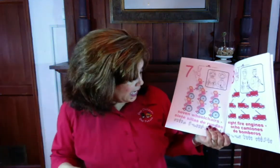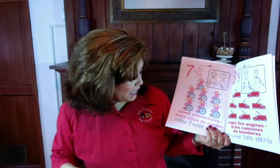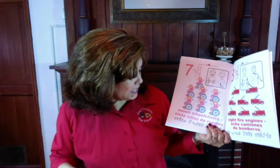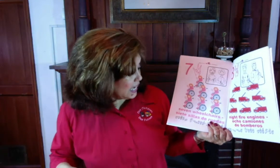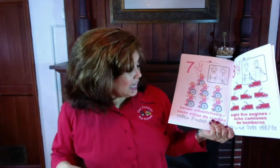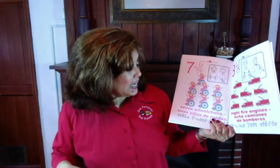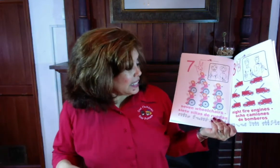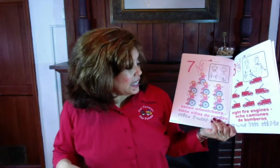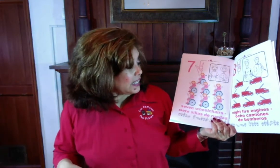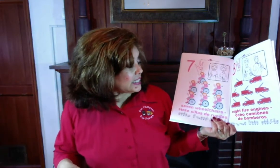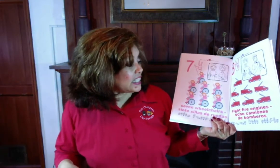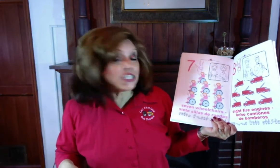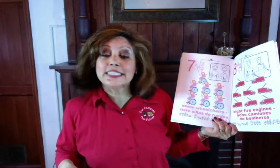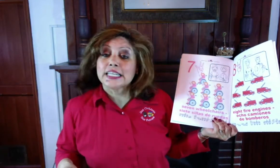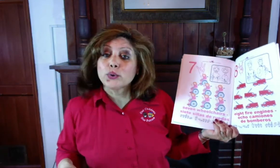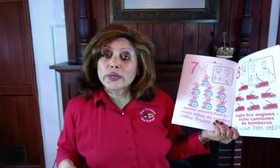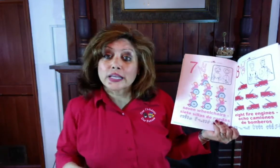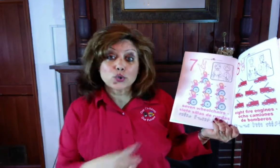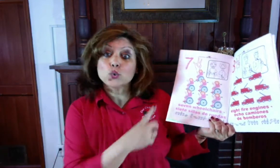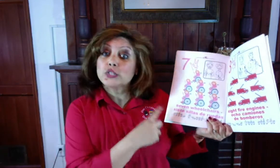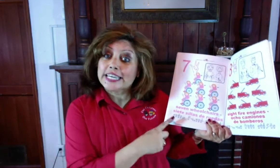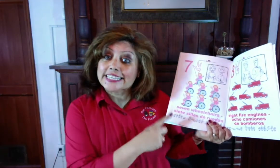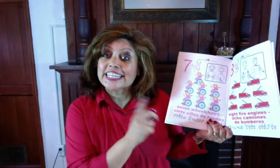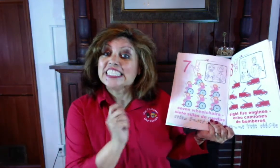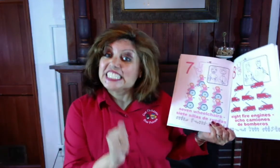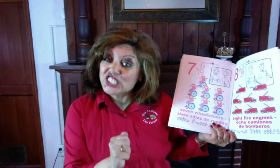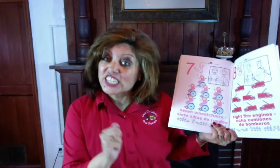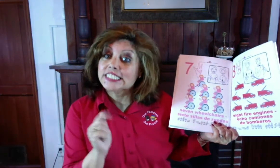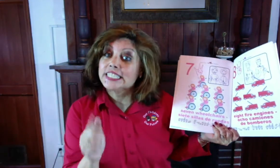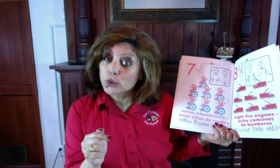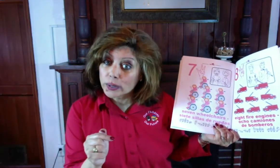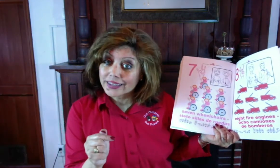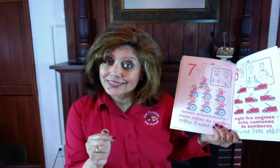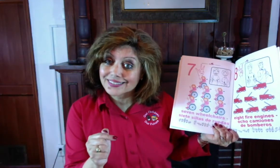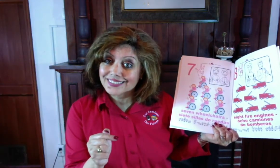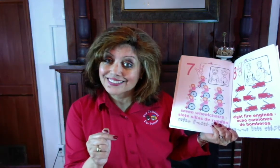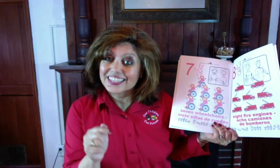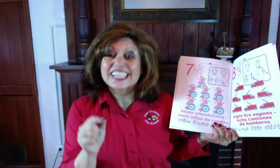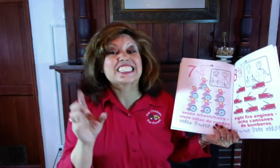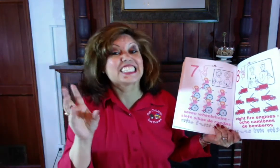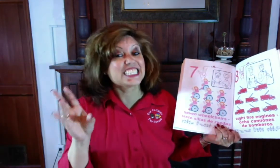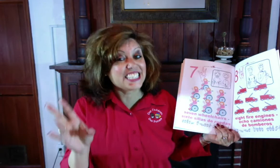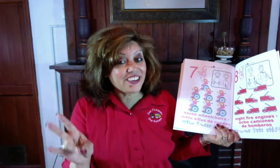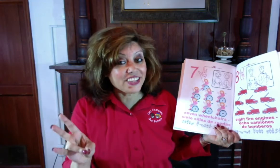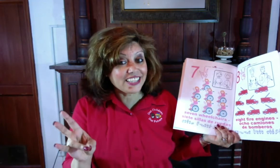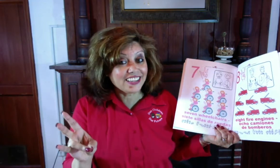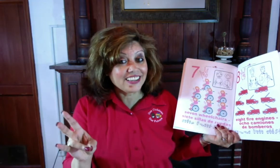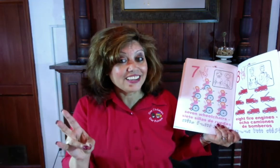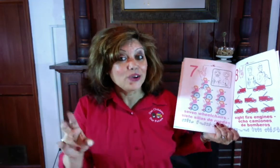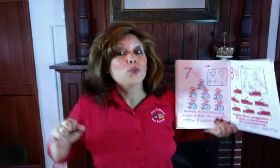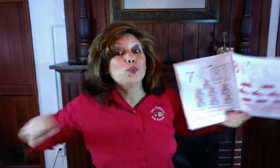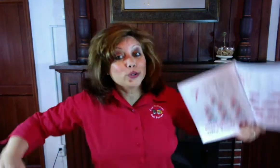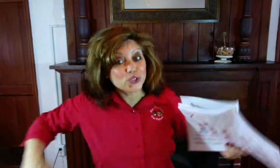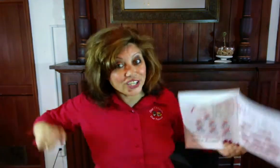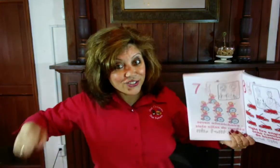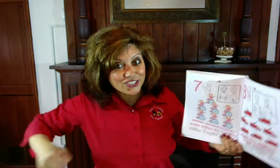is sillas de ruedas. So 7 sillas de ruedas. 7 wheelchairs.